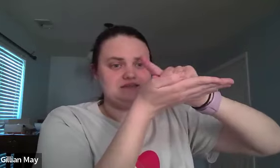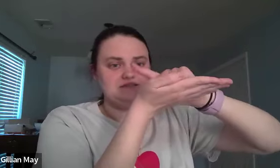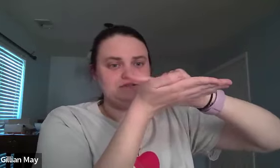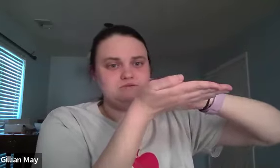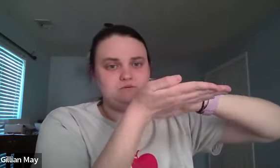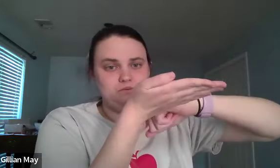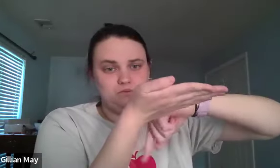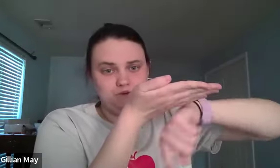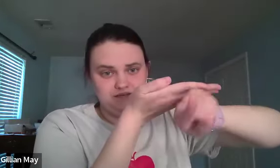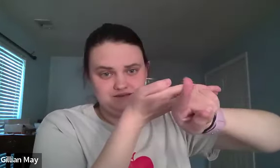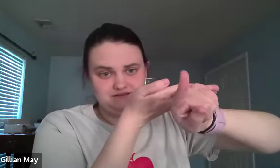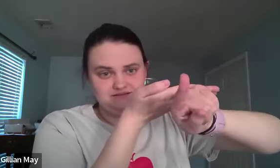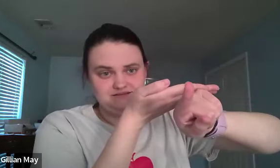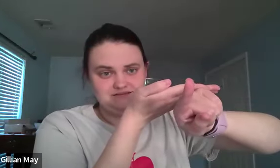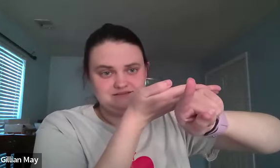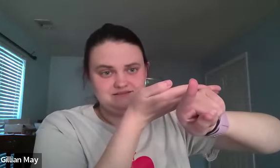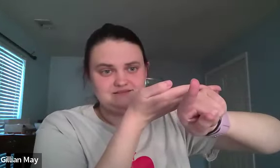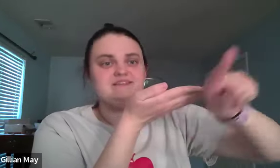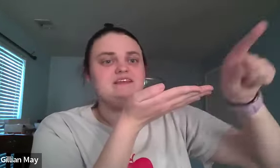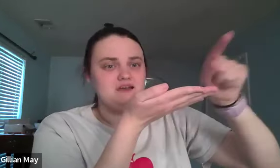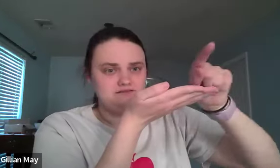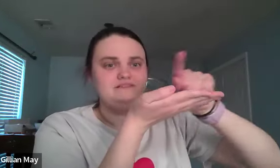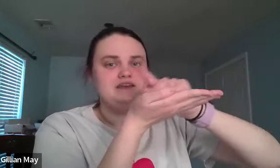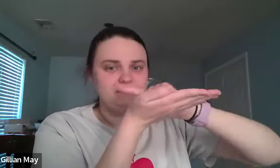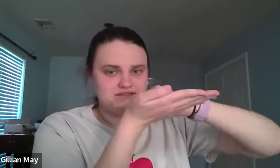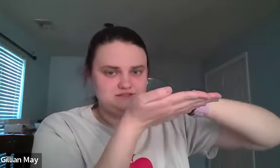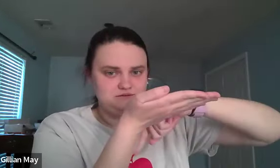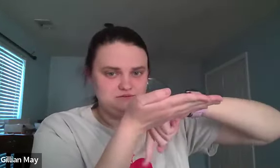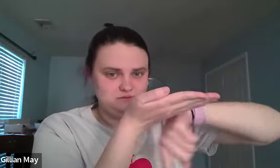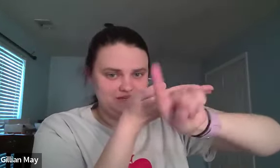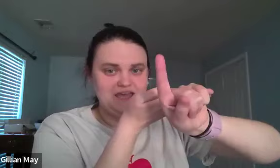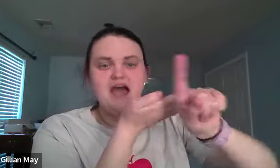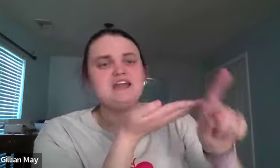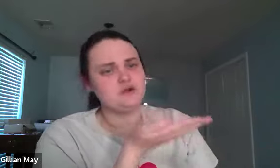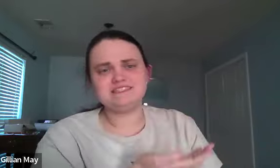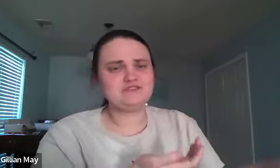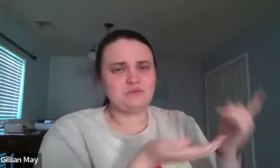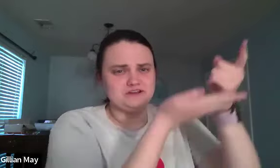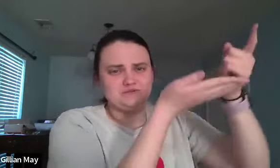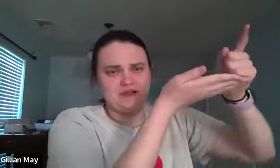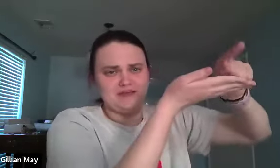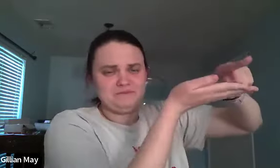Next week. Yeah, next week. I know it's like the weirdest way.